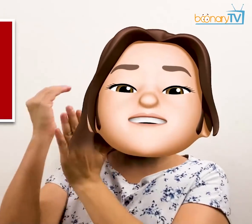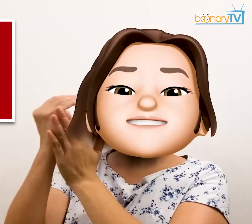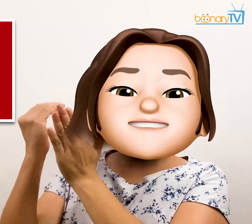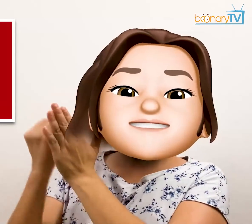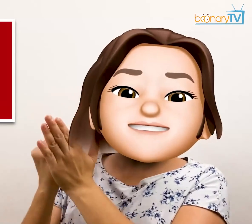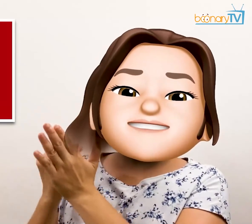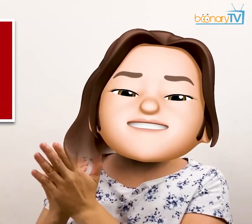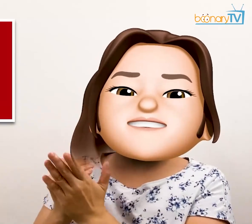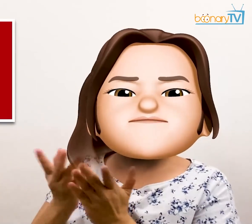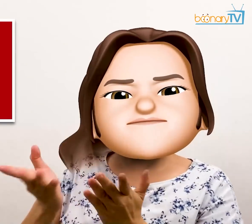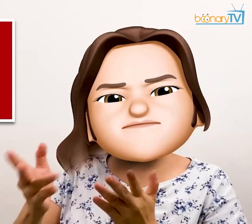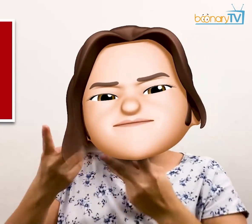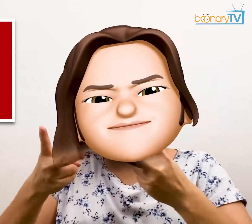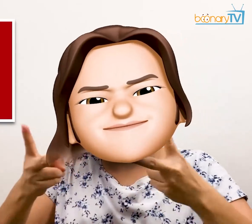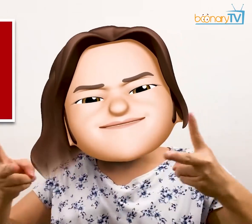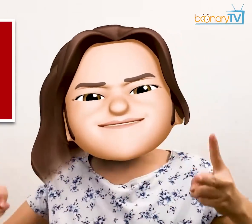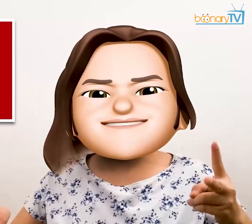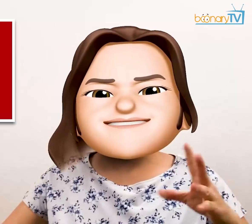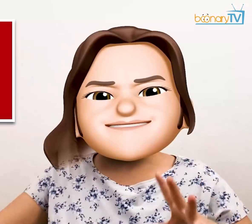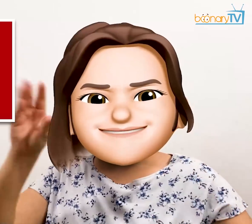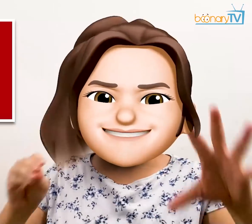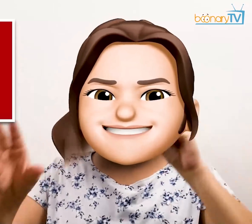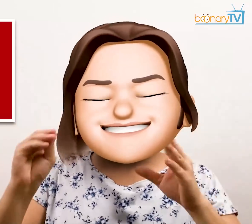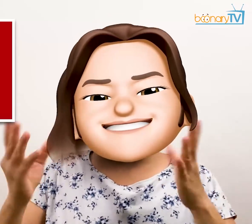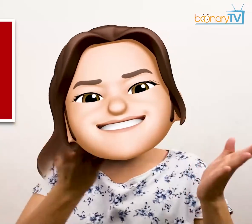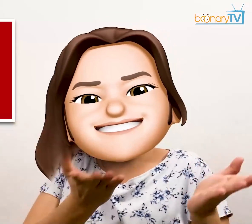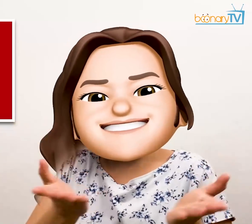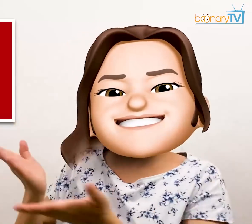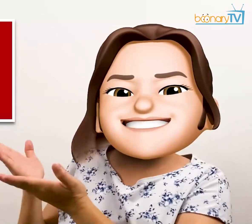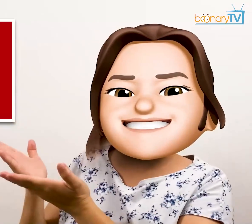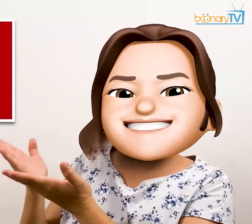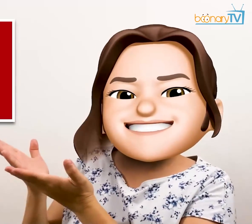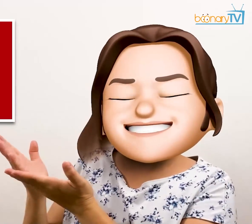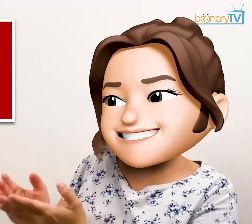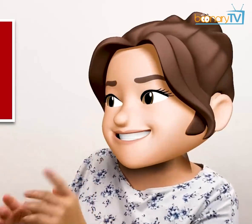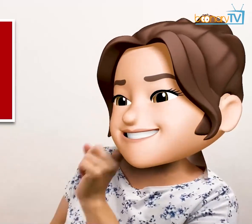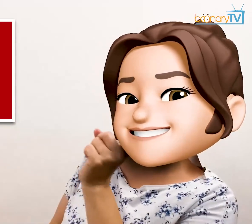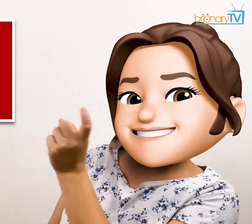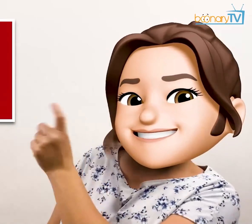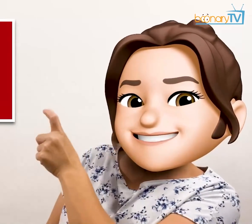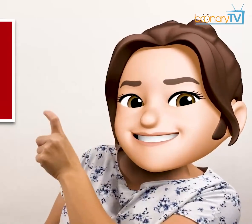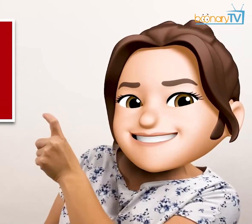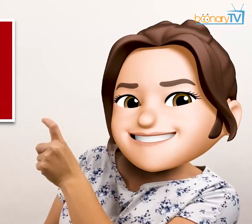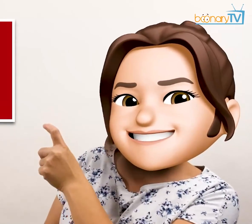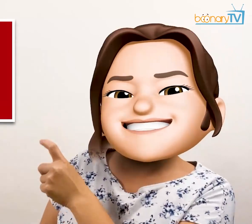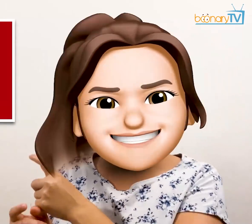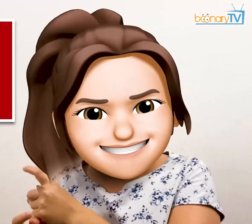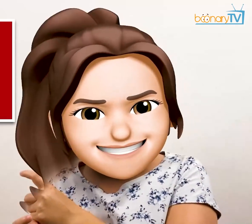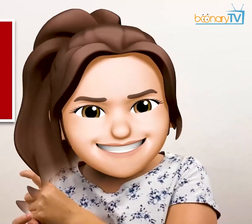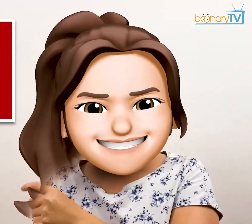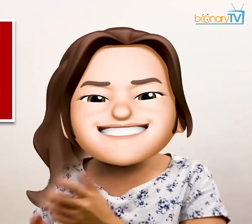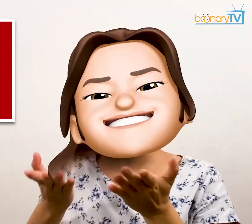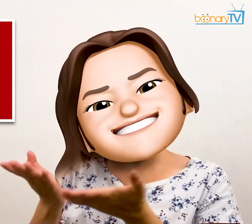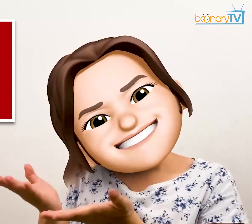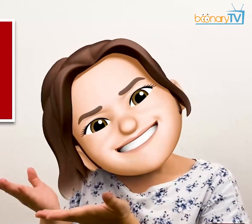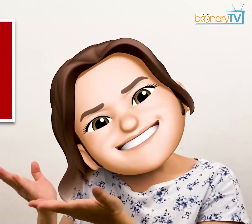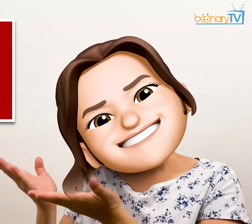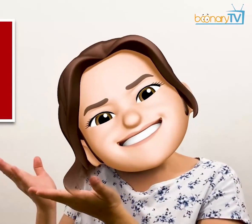rebounded interconnected ears and can't graduate. You